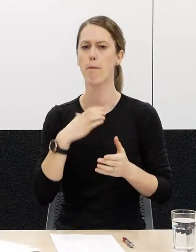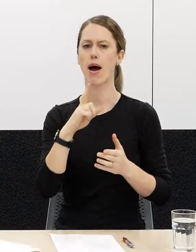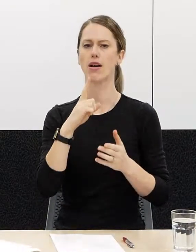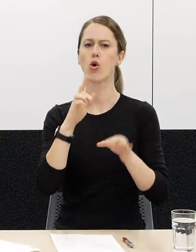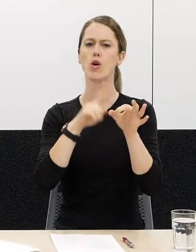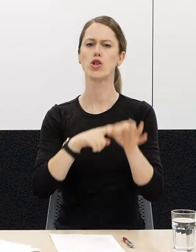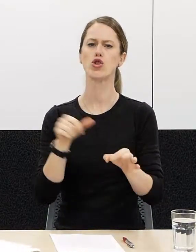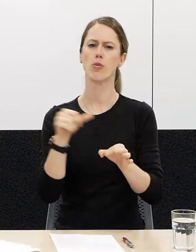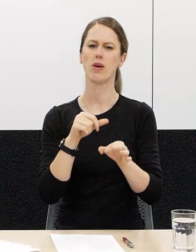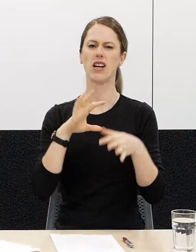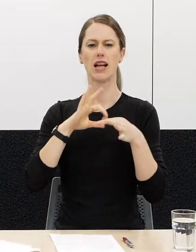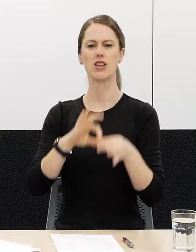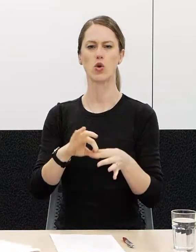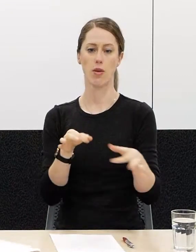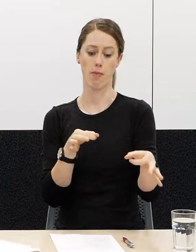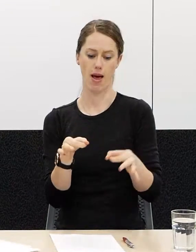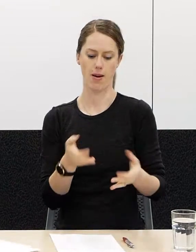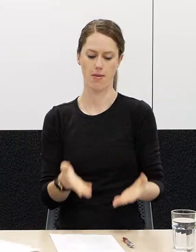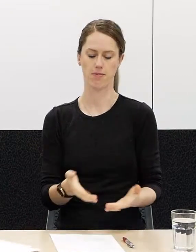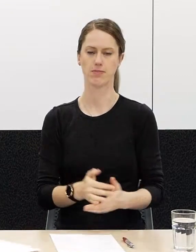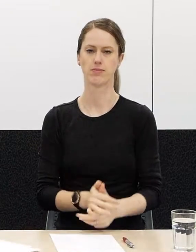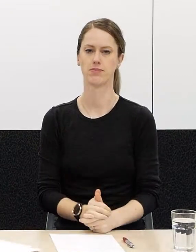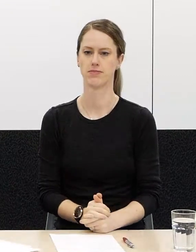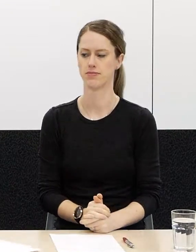generally about the plan.